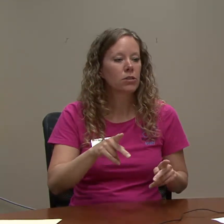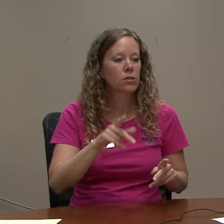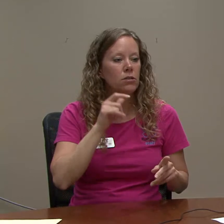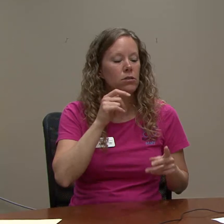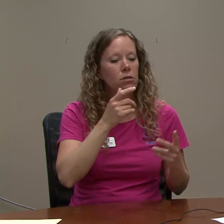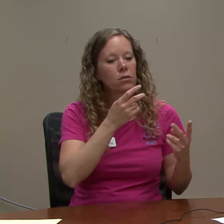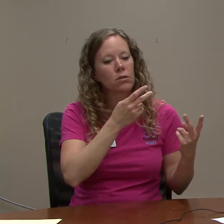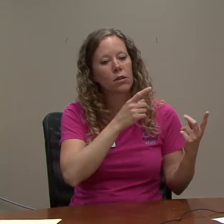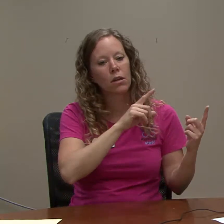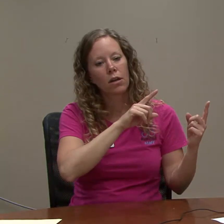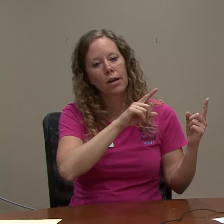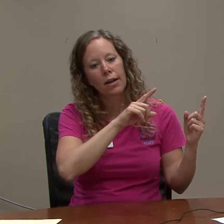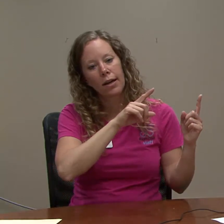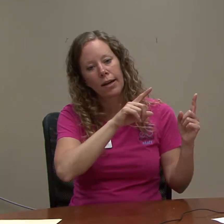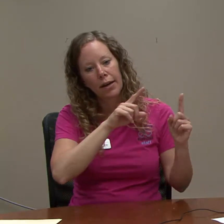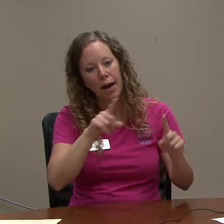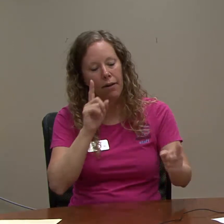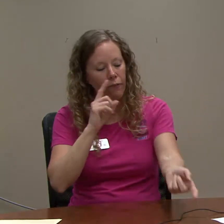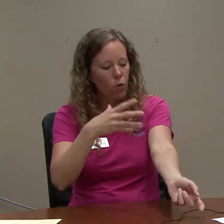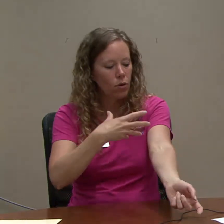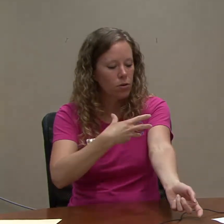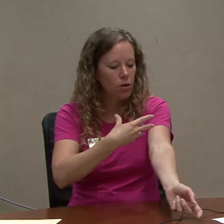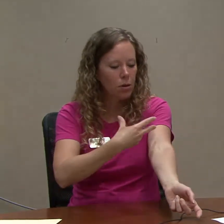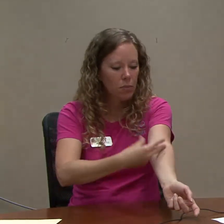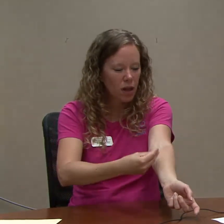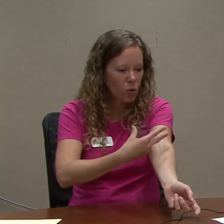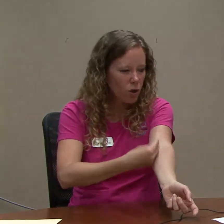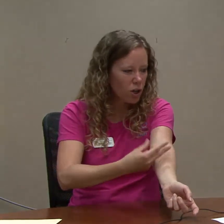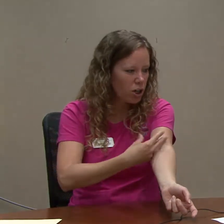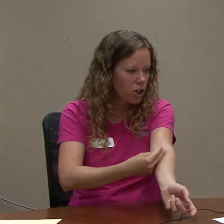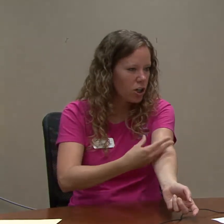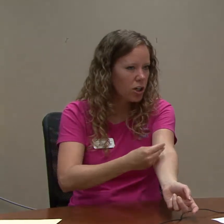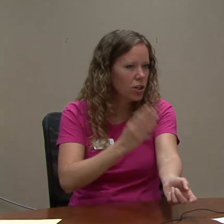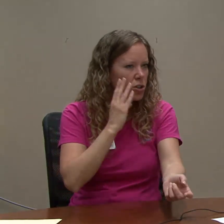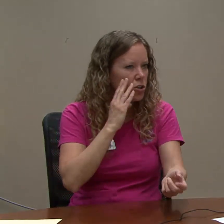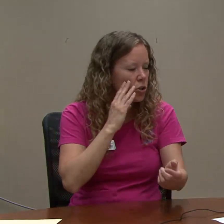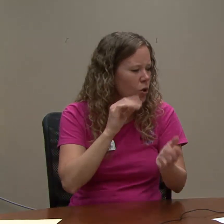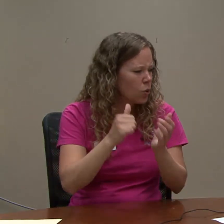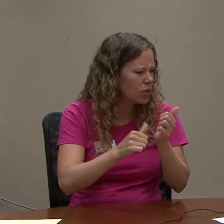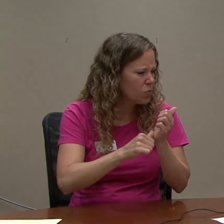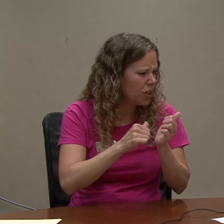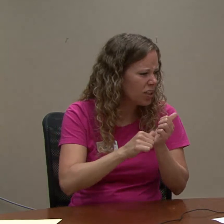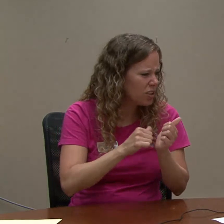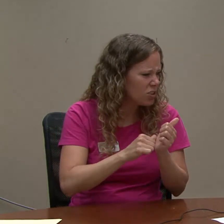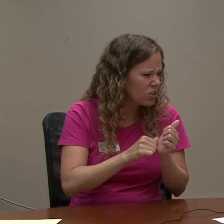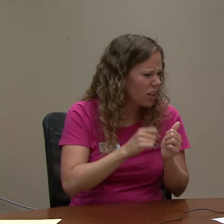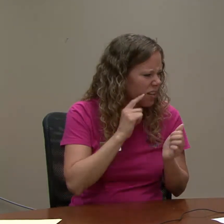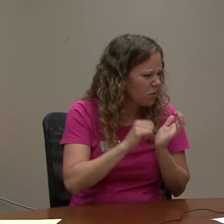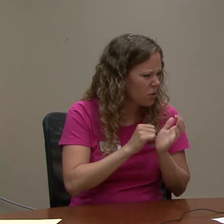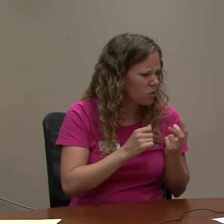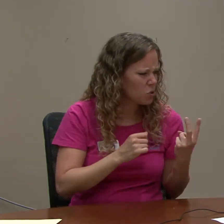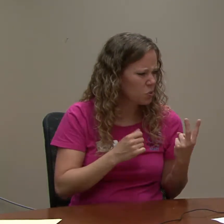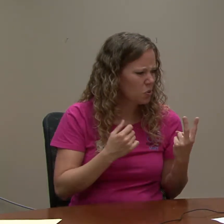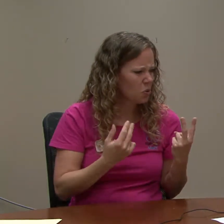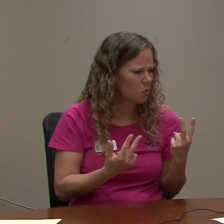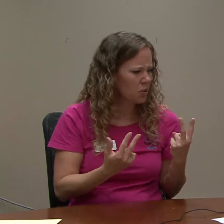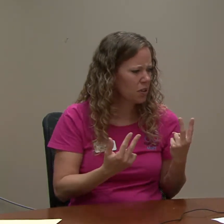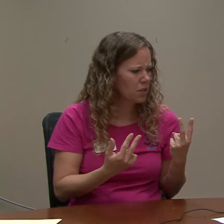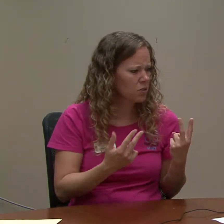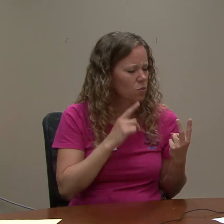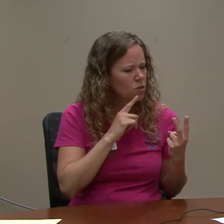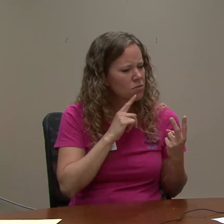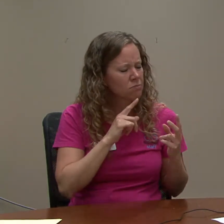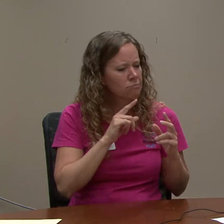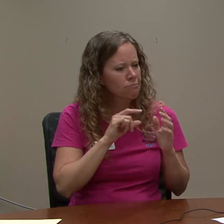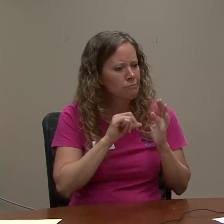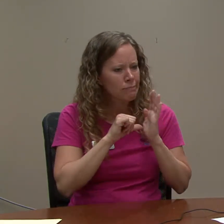to do blood or to, do you know what page that's on? Or It's to, near the beginning. yeah, that's what I thought. Two or three.